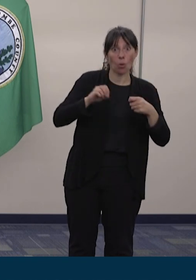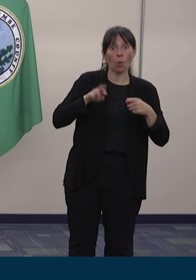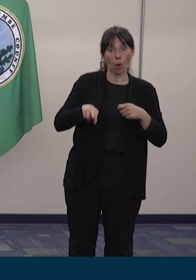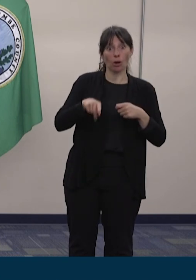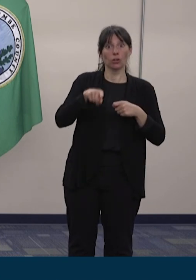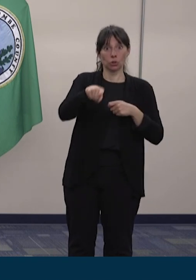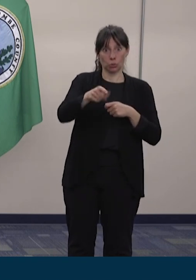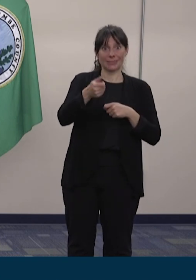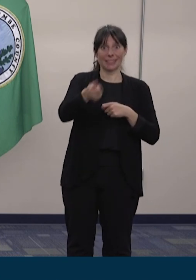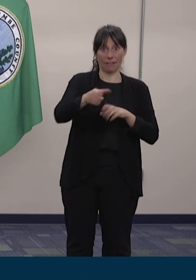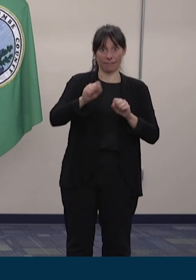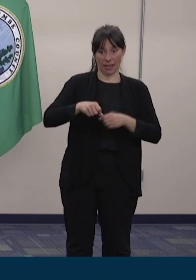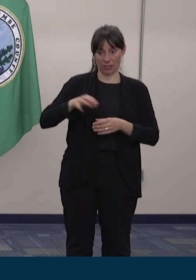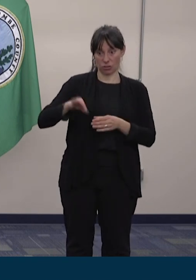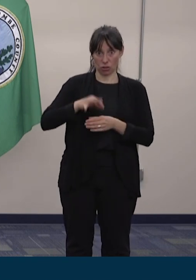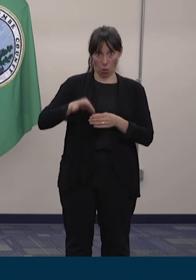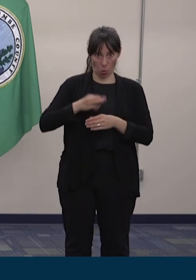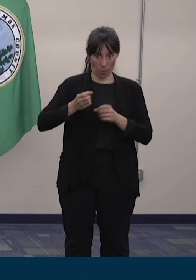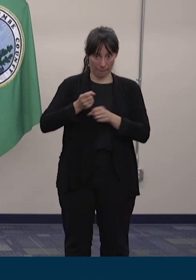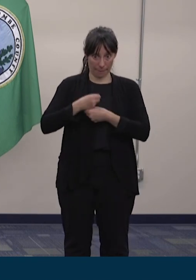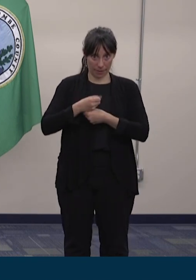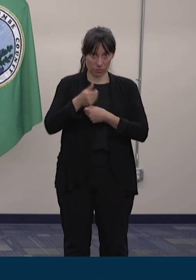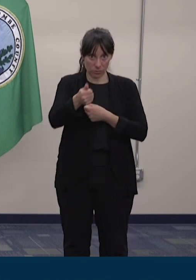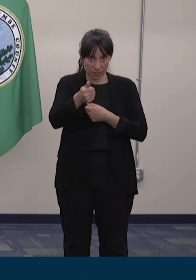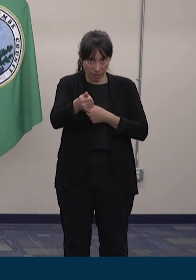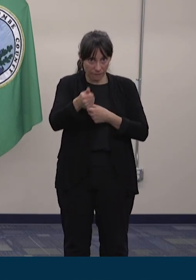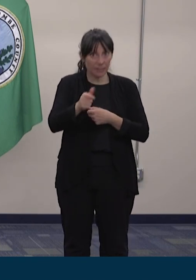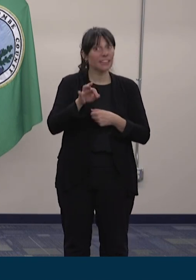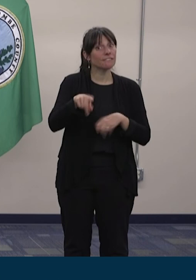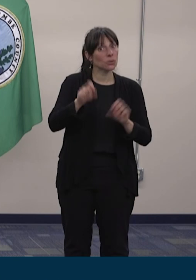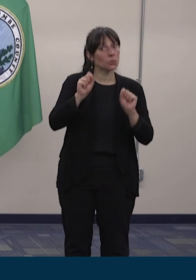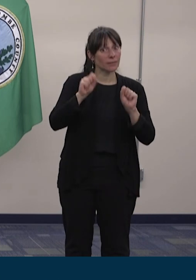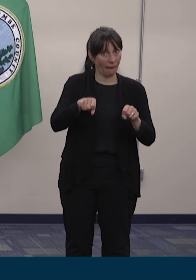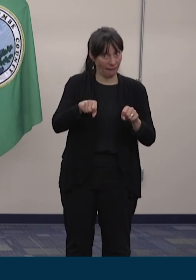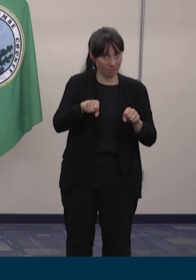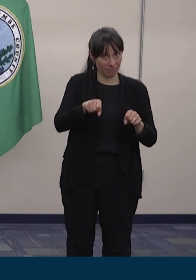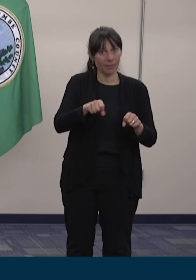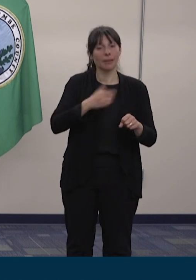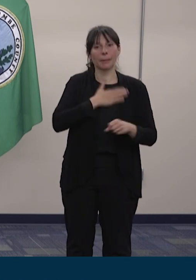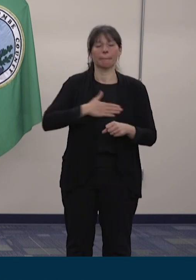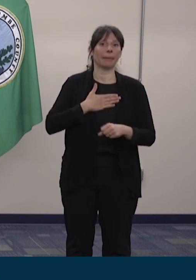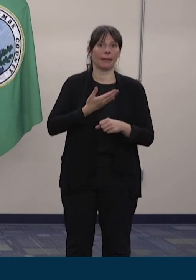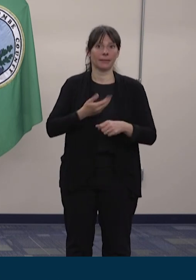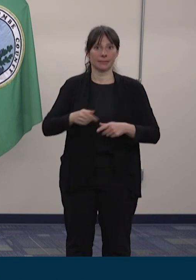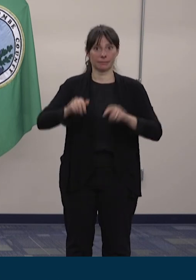provide manera these de proveer items estos or provide the service, artículos o el please servicio, por visit favor visiten